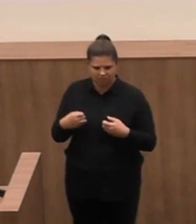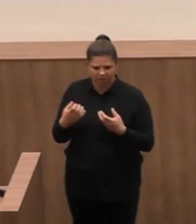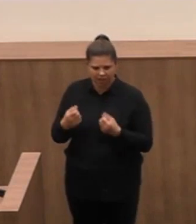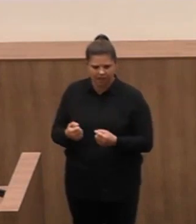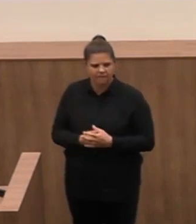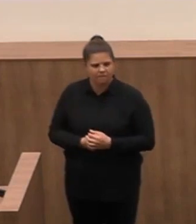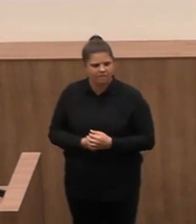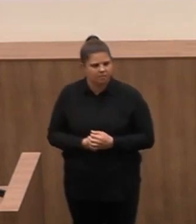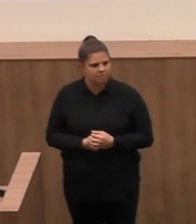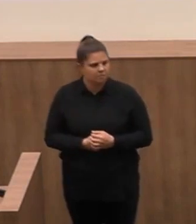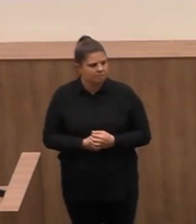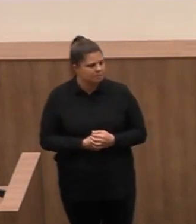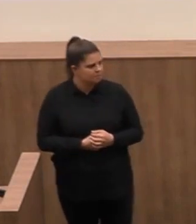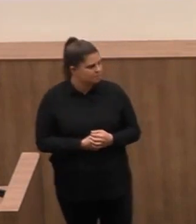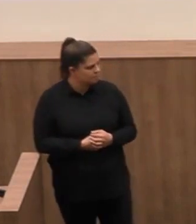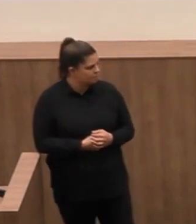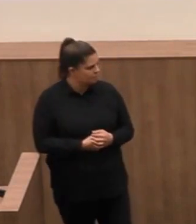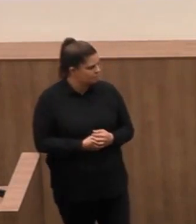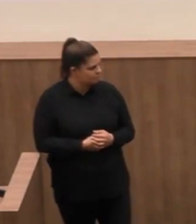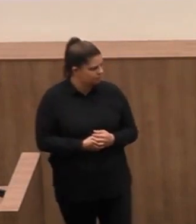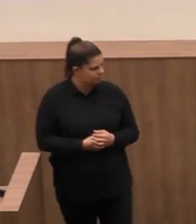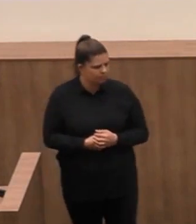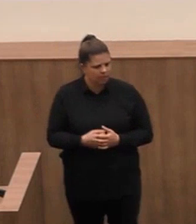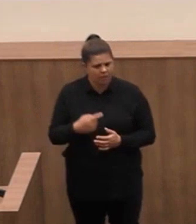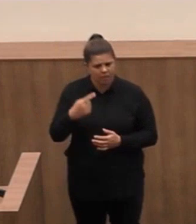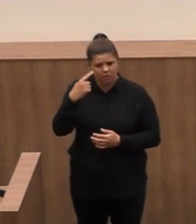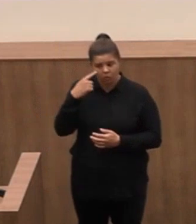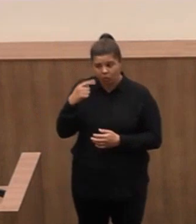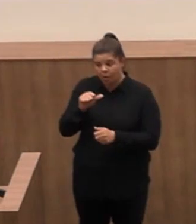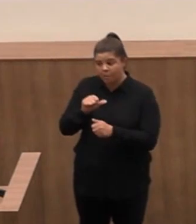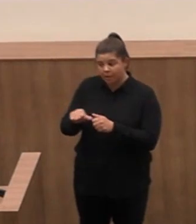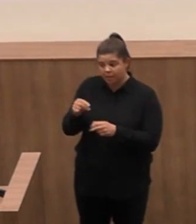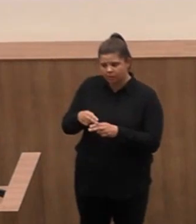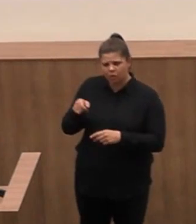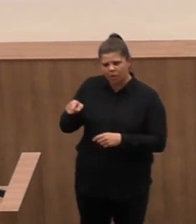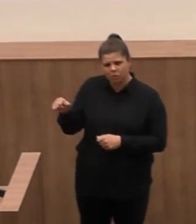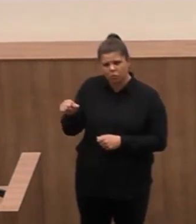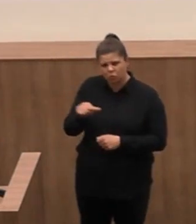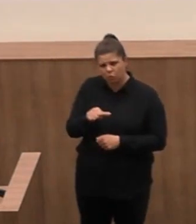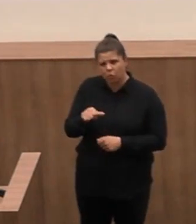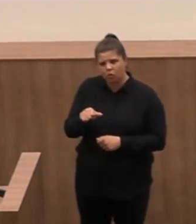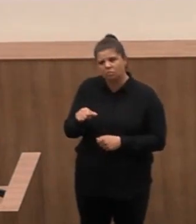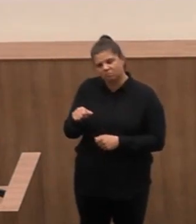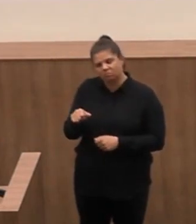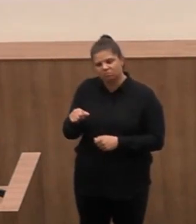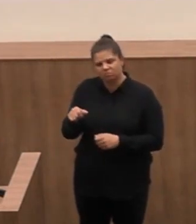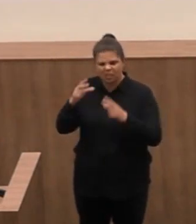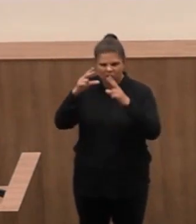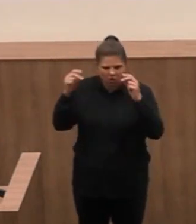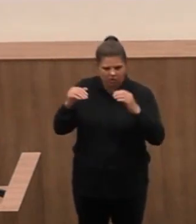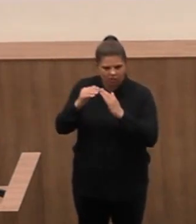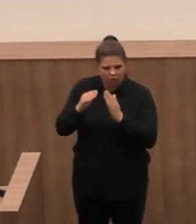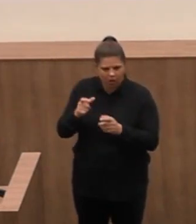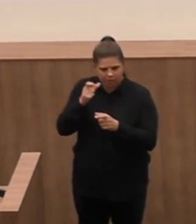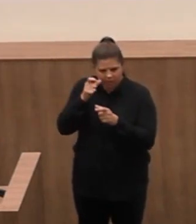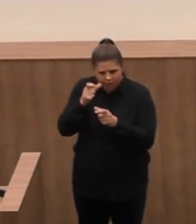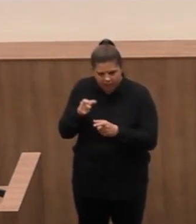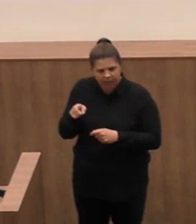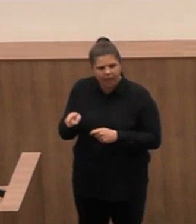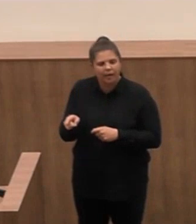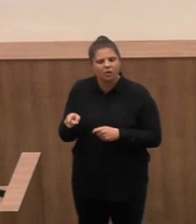you know, was it in the patient's best interest to go into care, and was it at the stage where their care needs were perhaps,